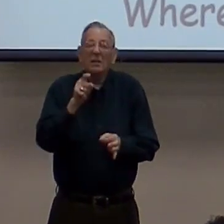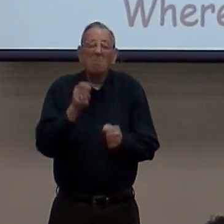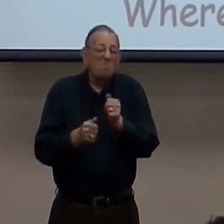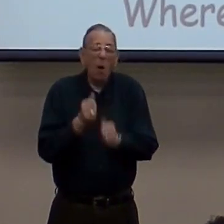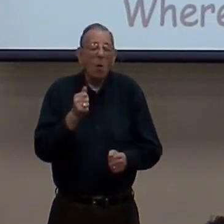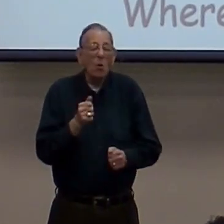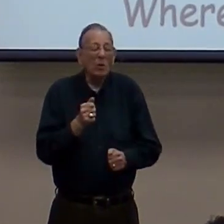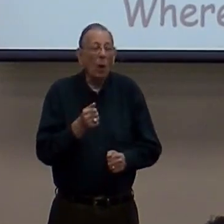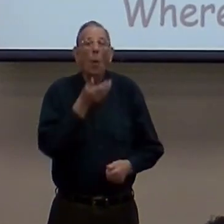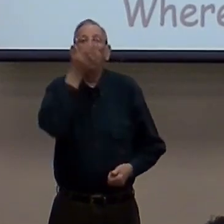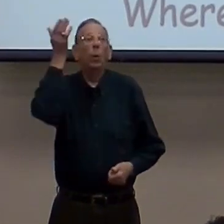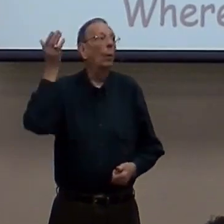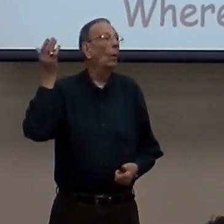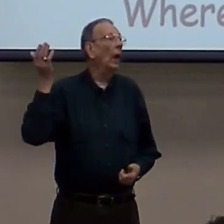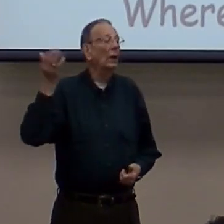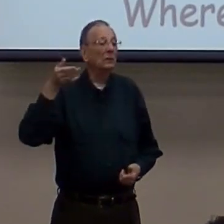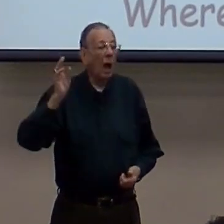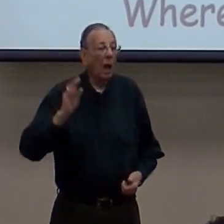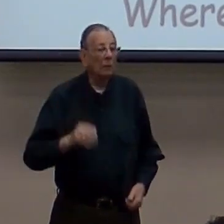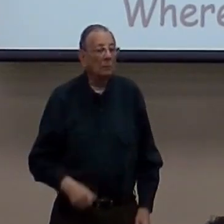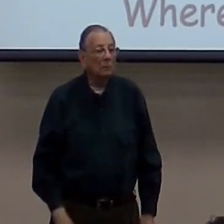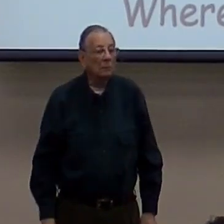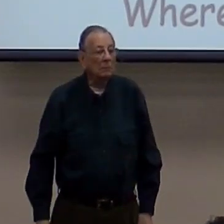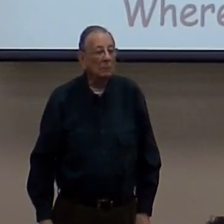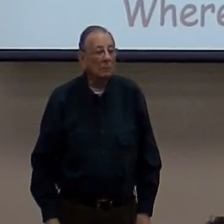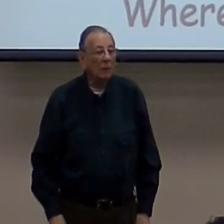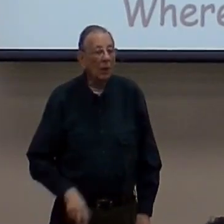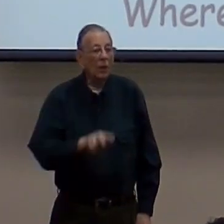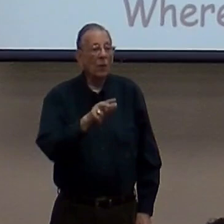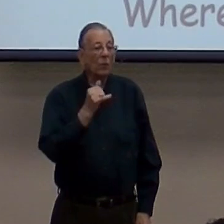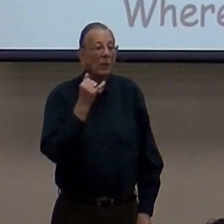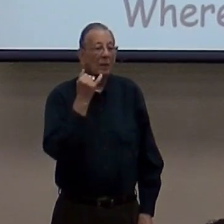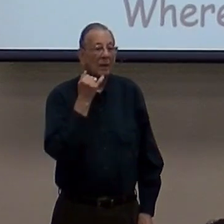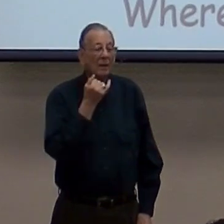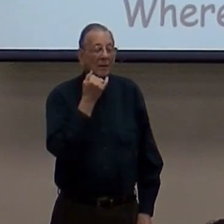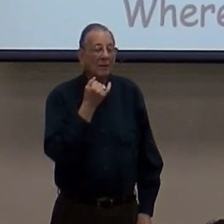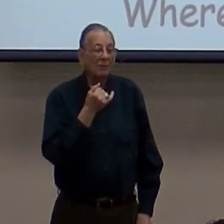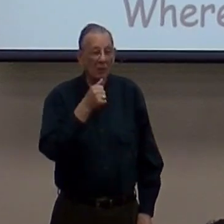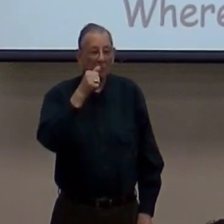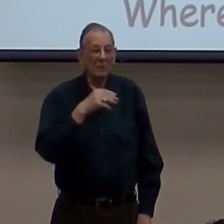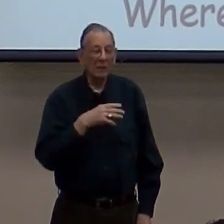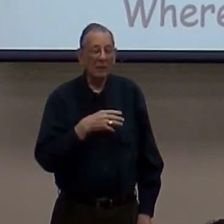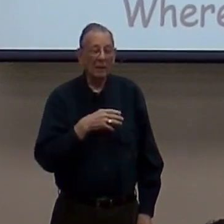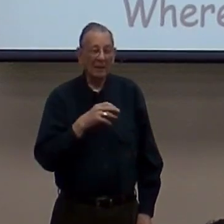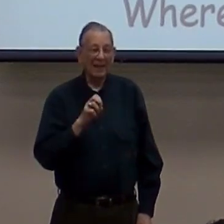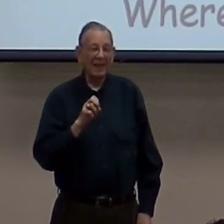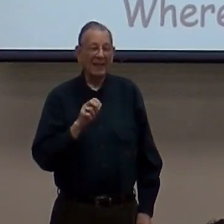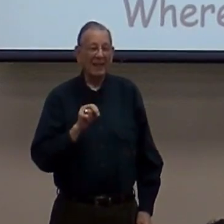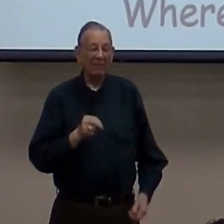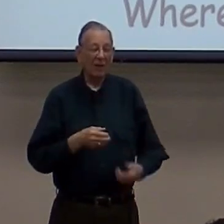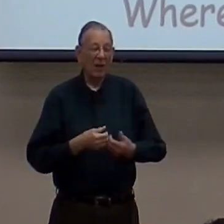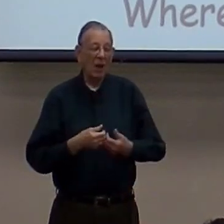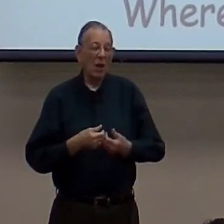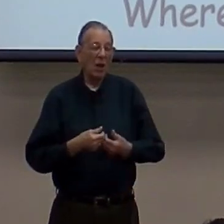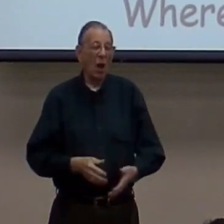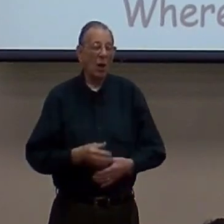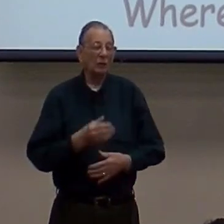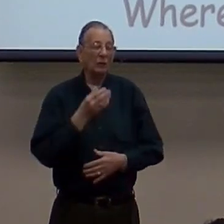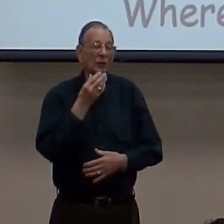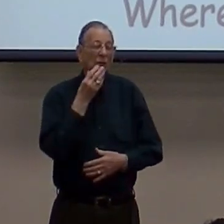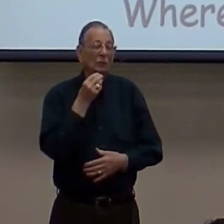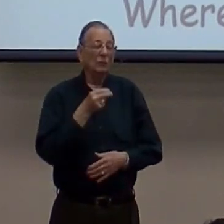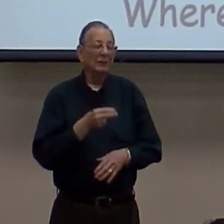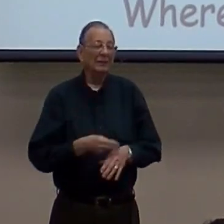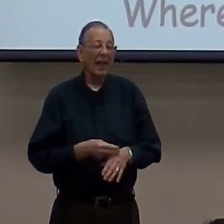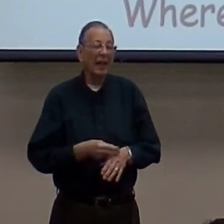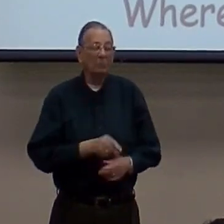most, where is He? The three Israelites have even lost their Jewish